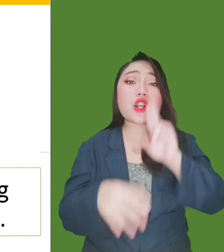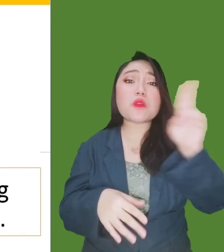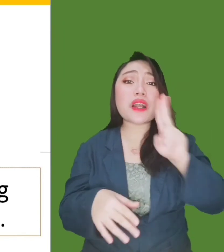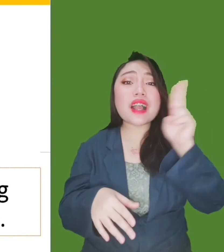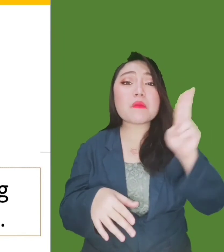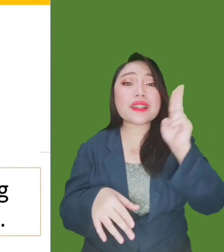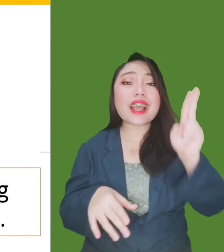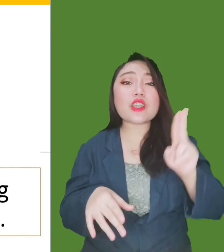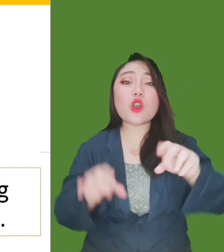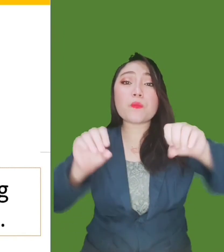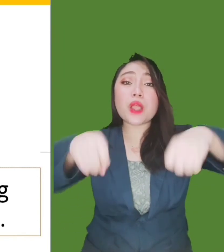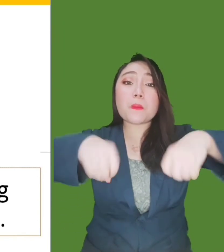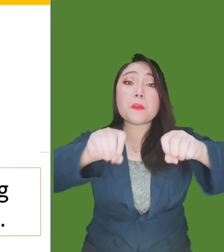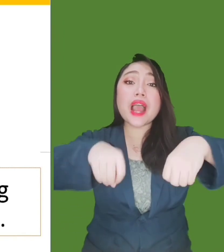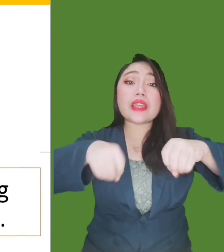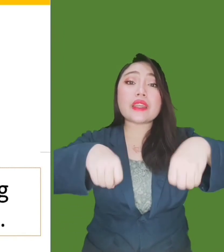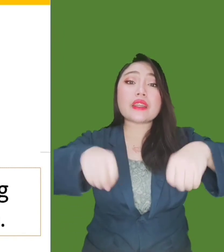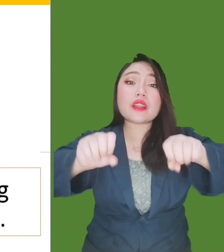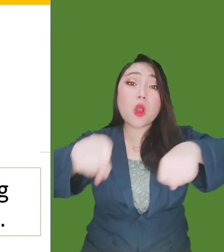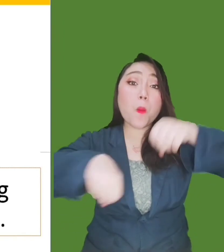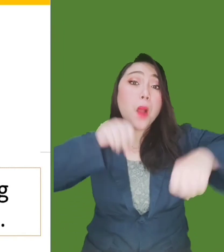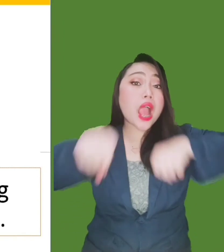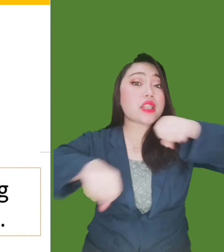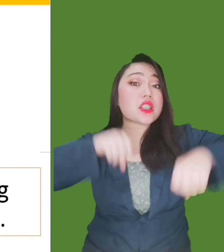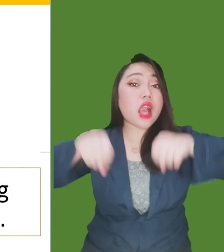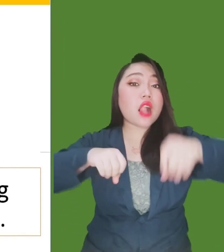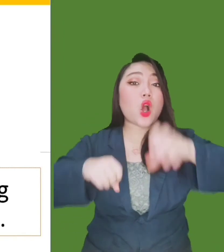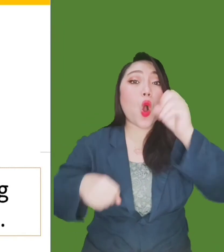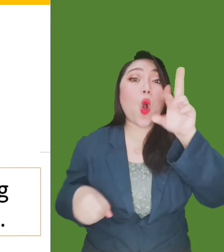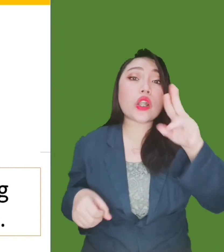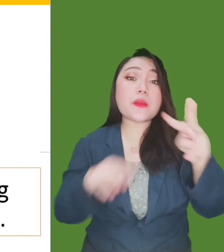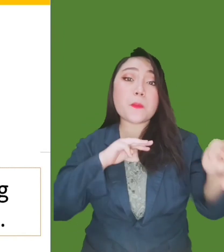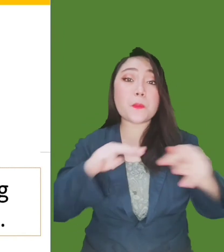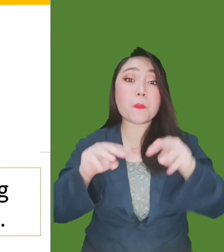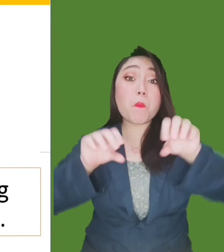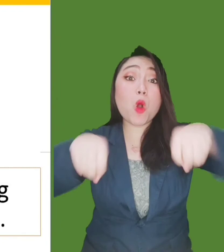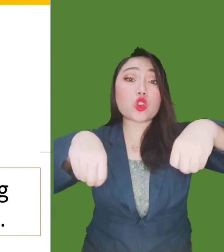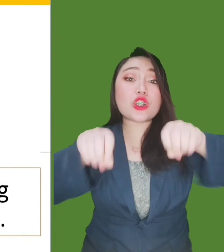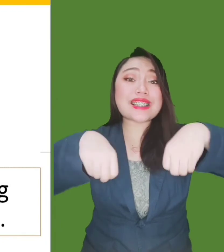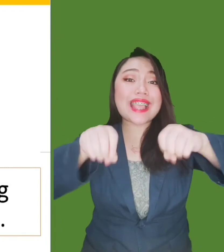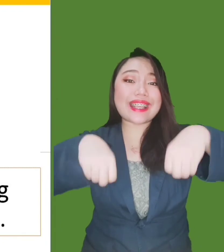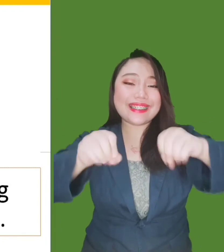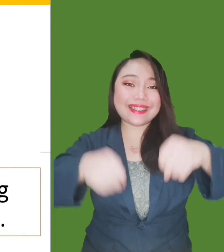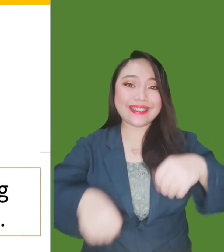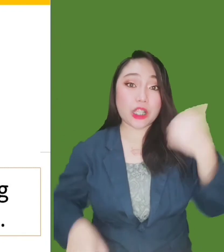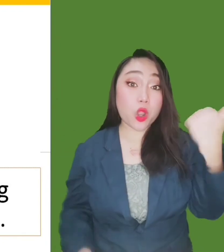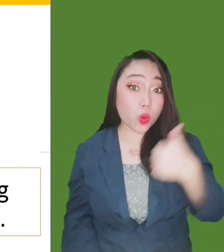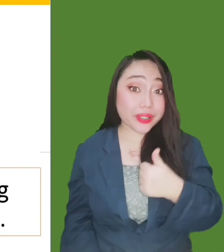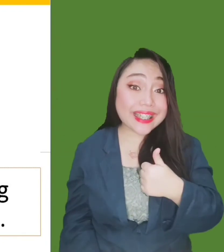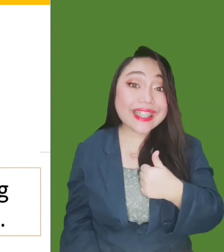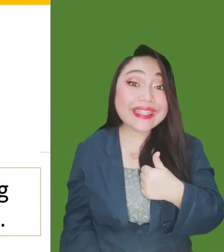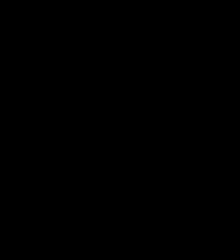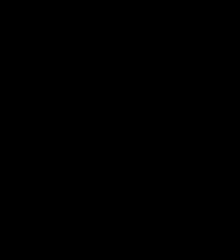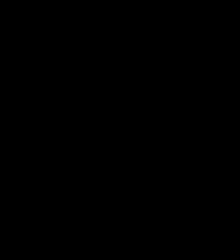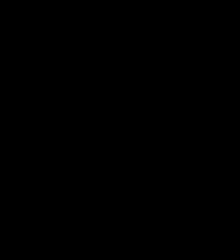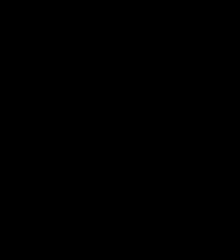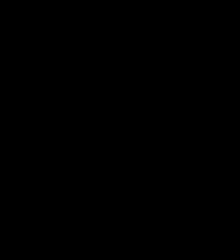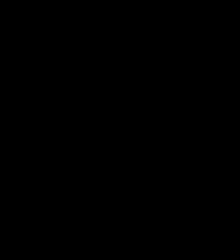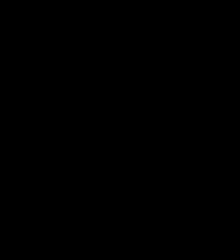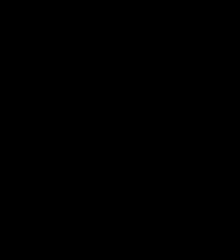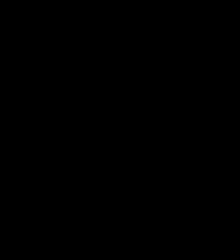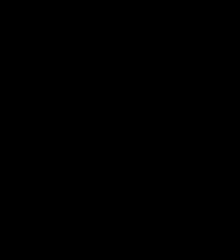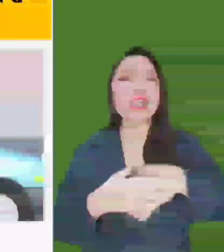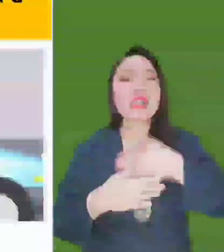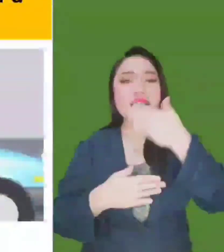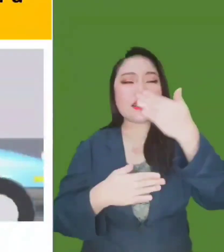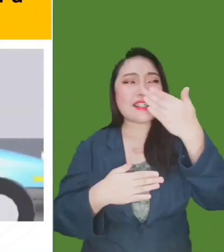object. So you have to be careful when you are using bicycle or motorcycle. Okay?